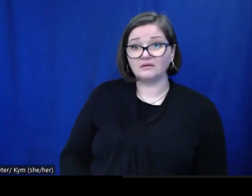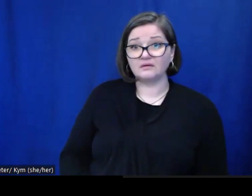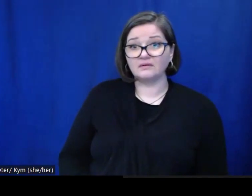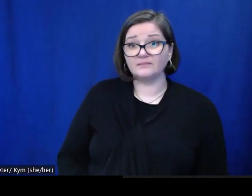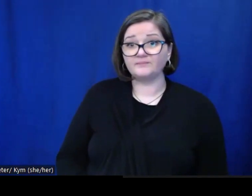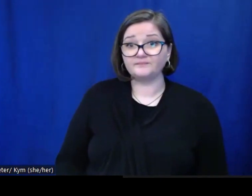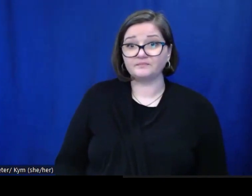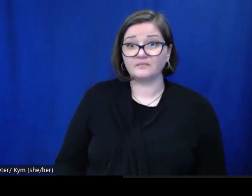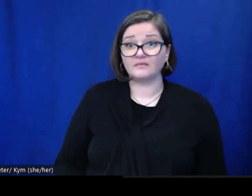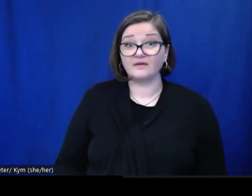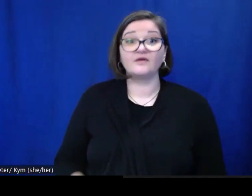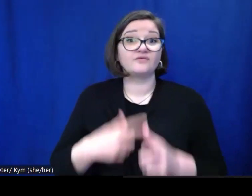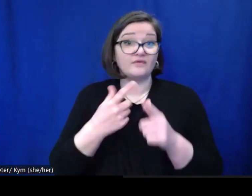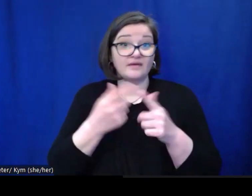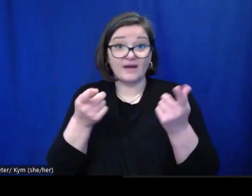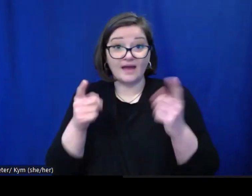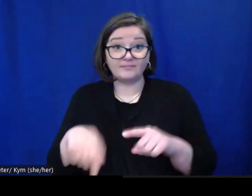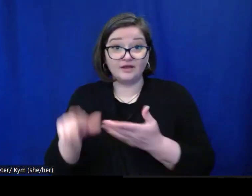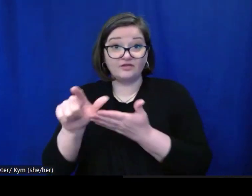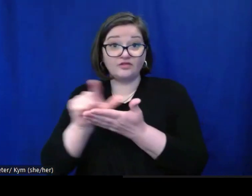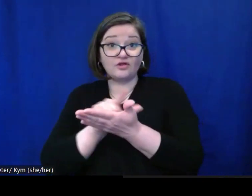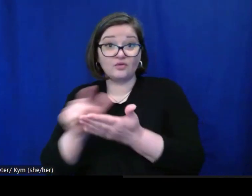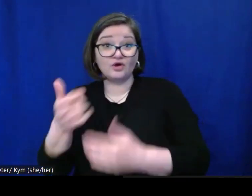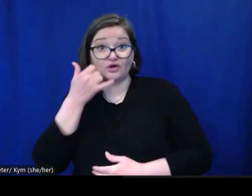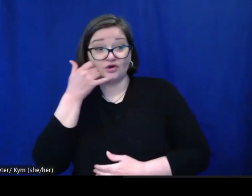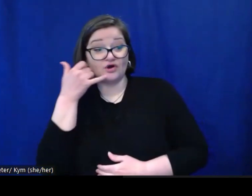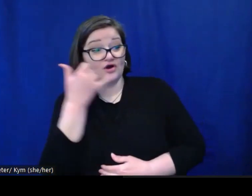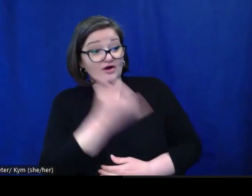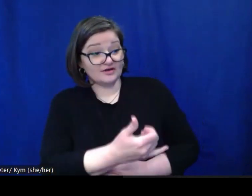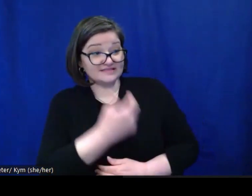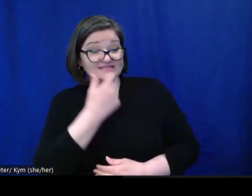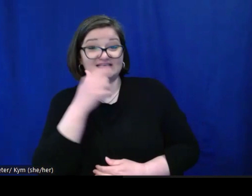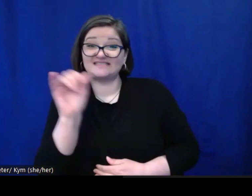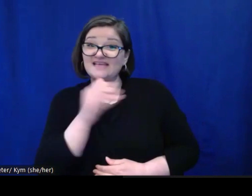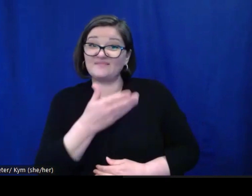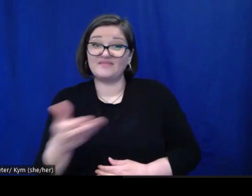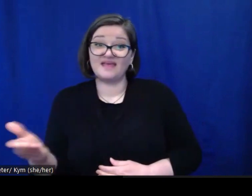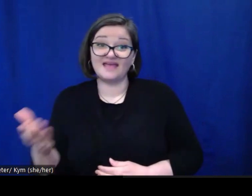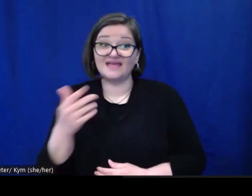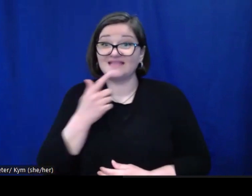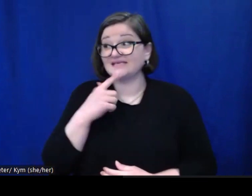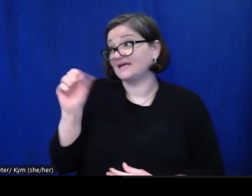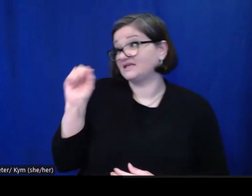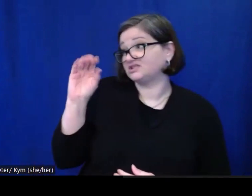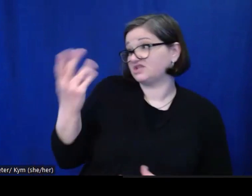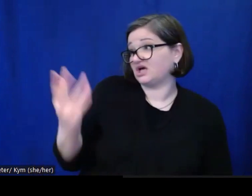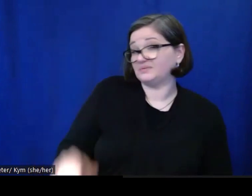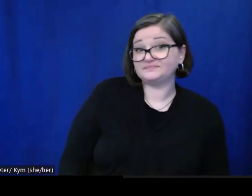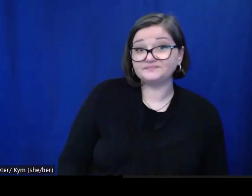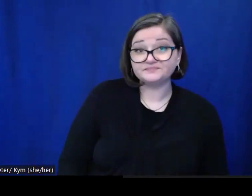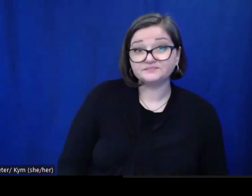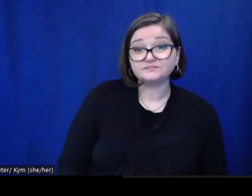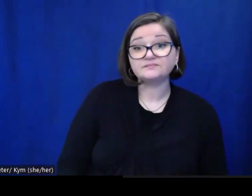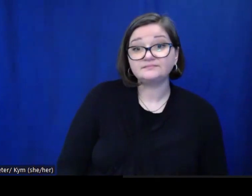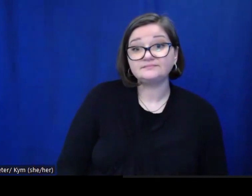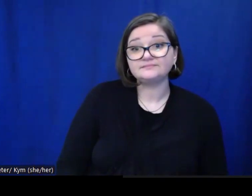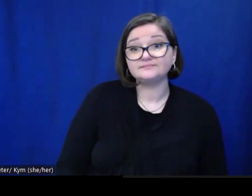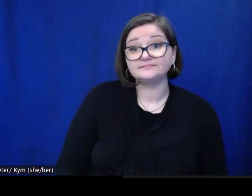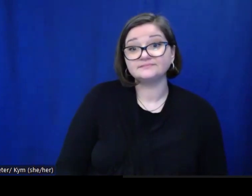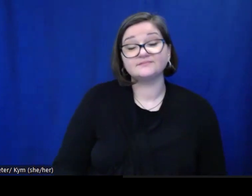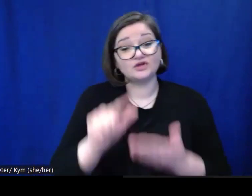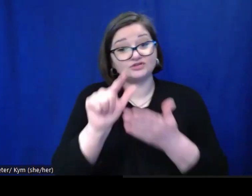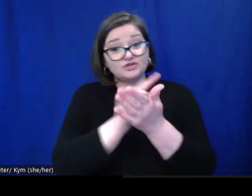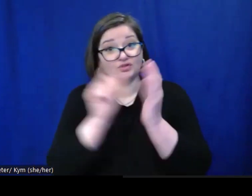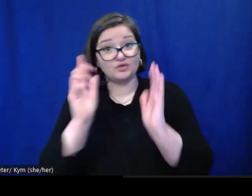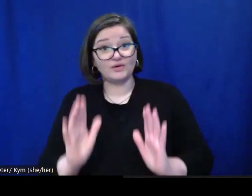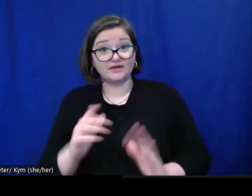the attorney calls them up and says the same thing. And they say, so the attorney says,